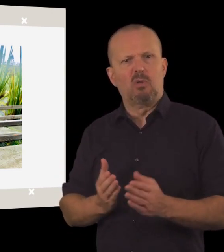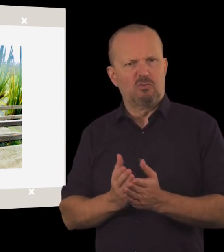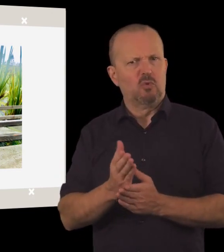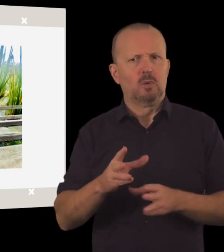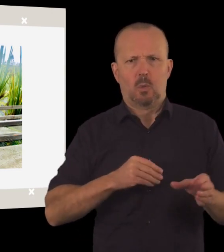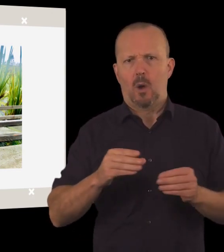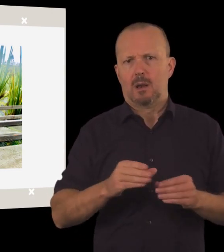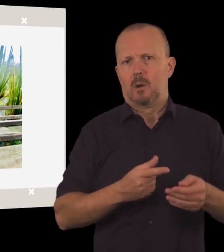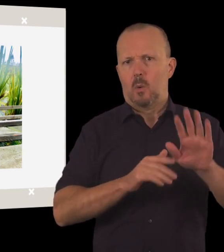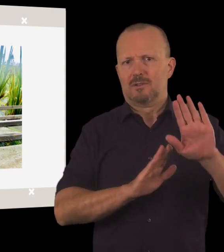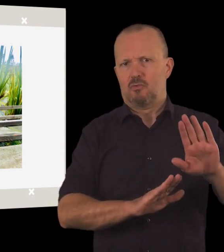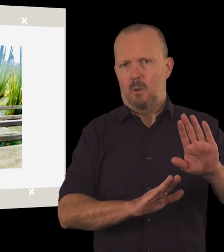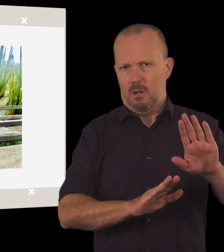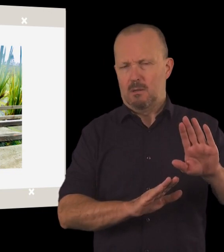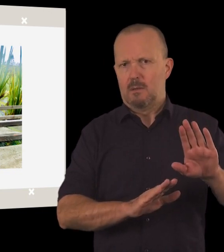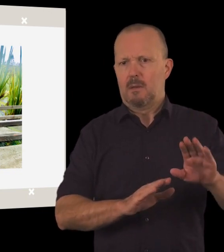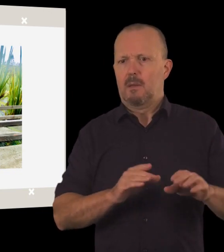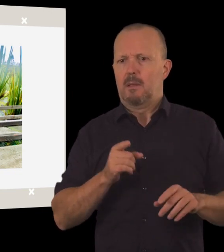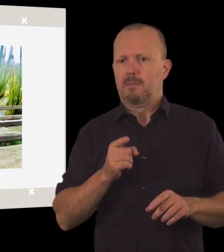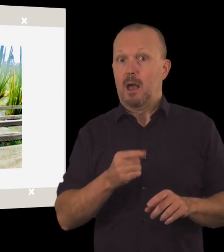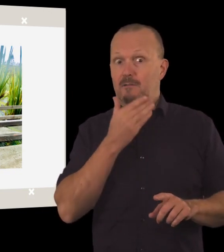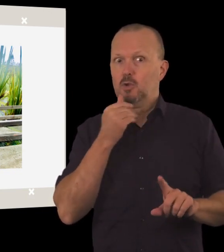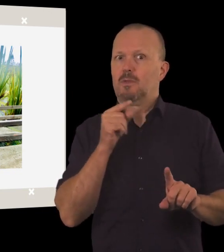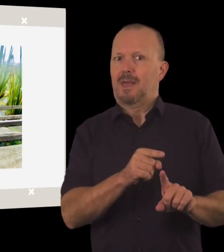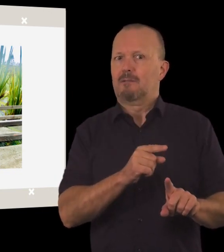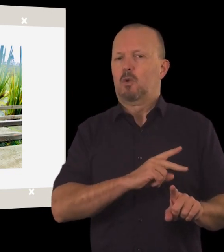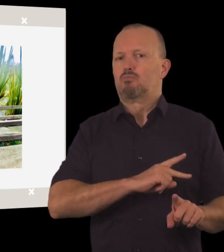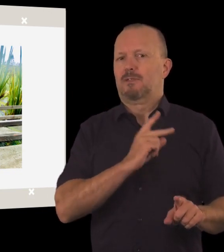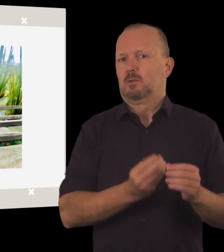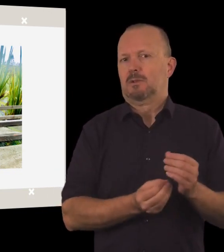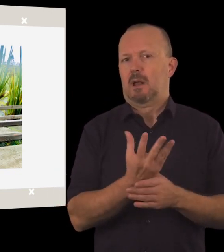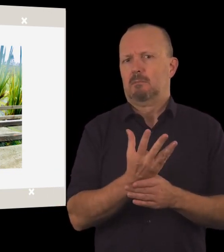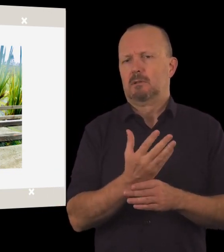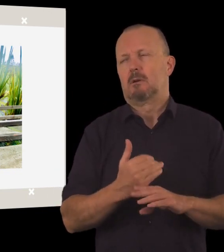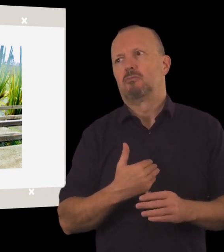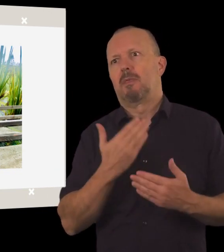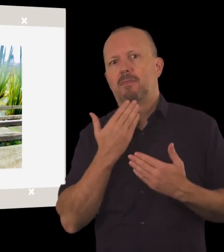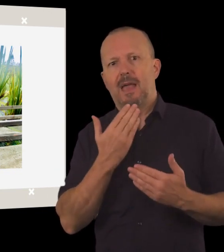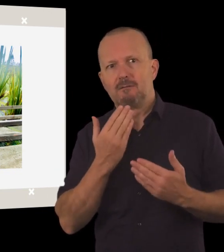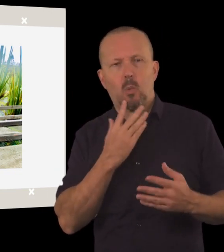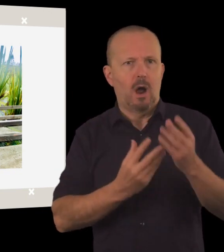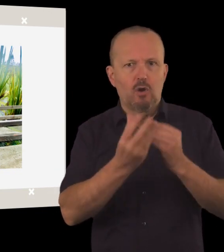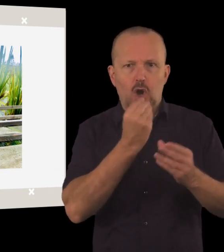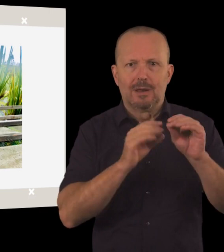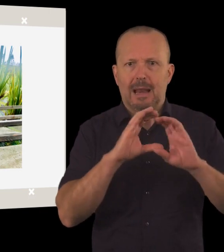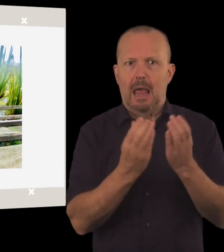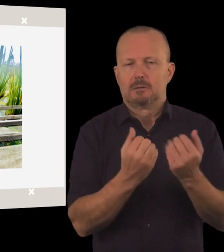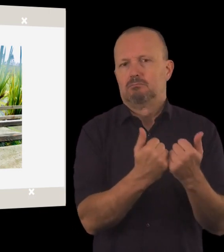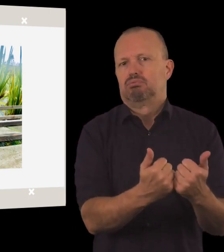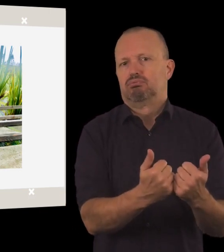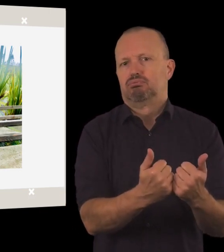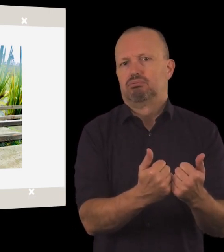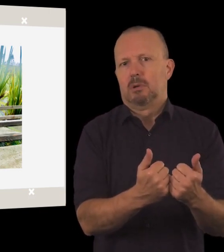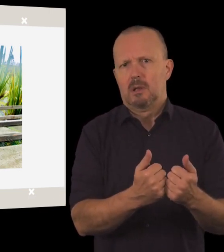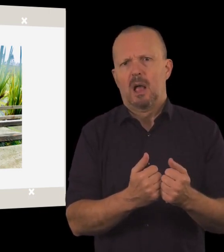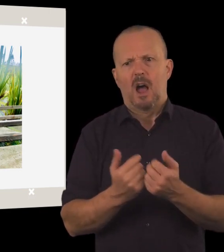years now, and it has contributed so much to my personal growth and my art practice. My classes are an